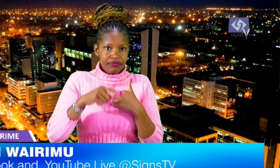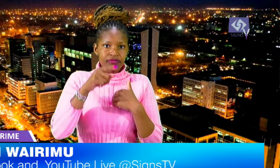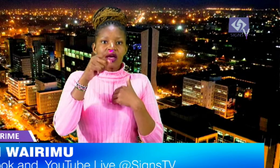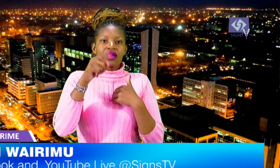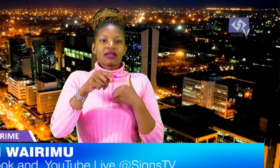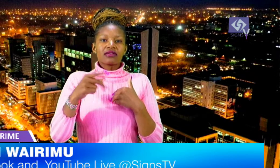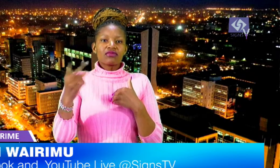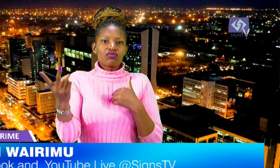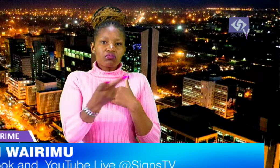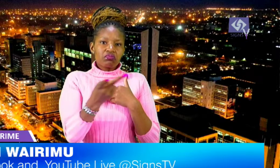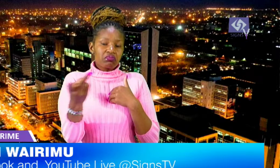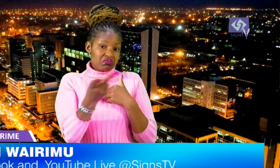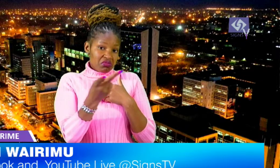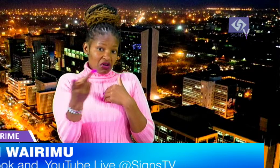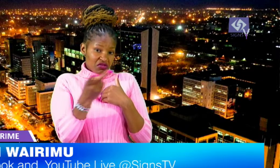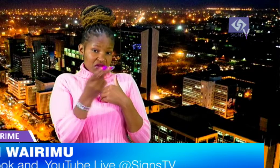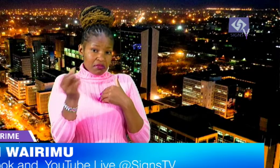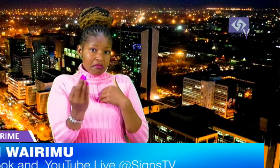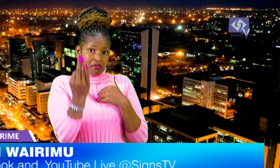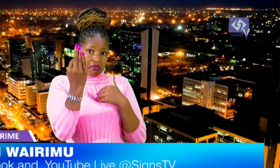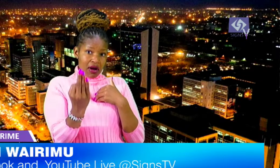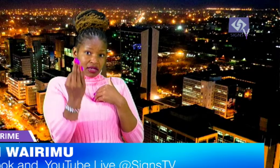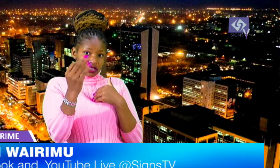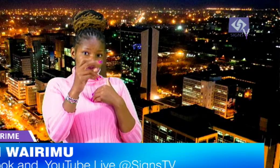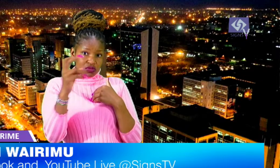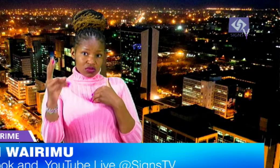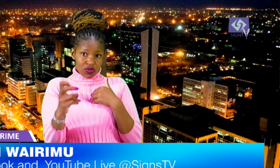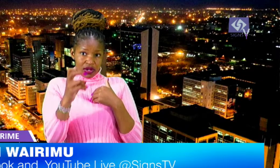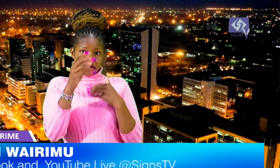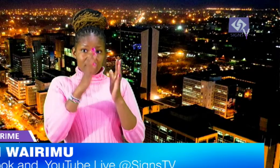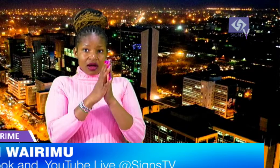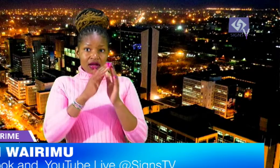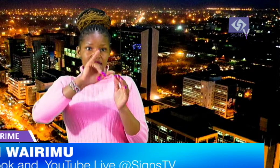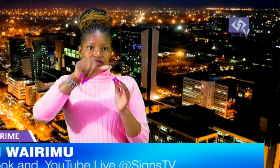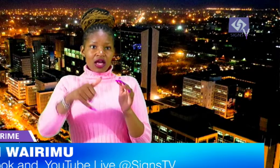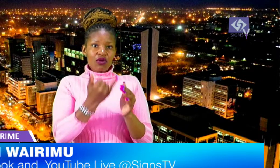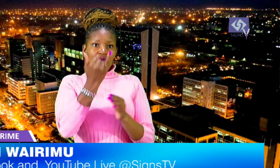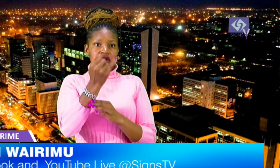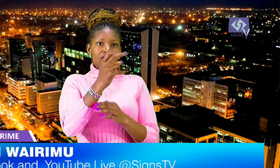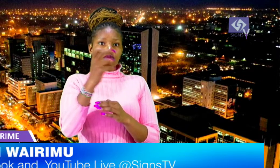of 2021, with the operations facing legal charges.